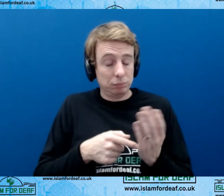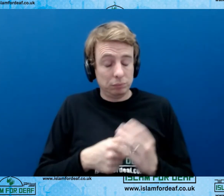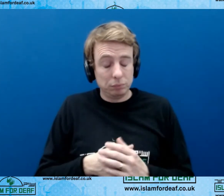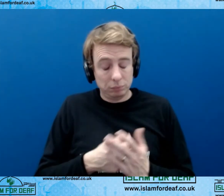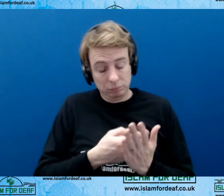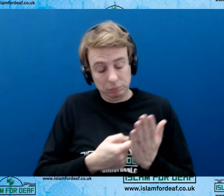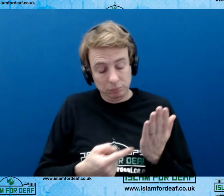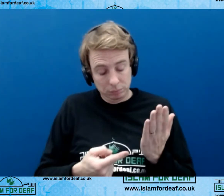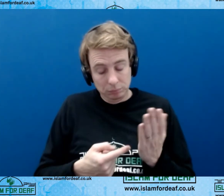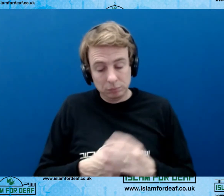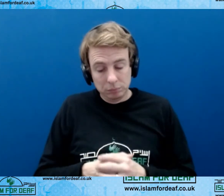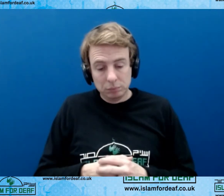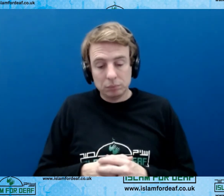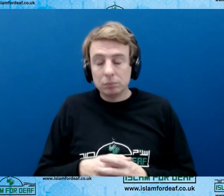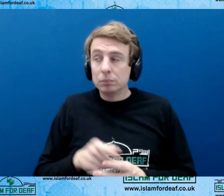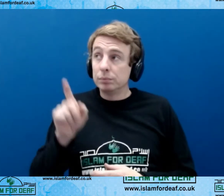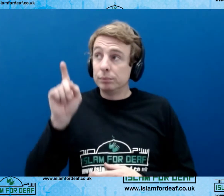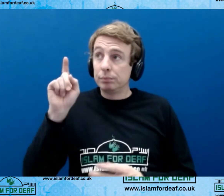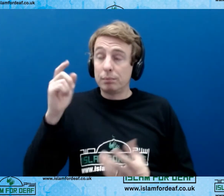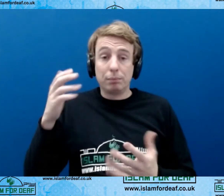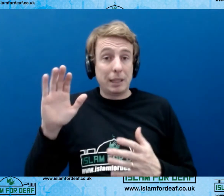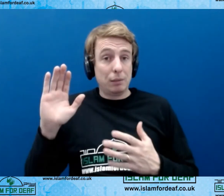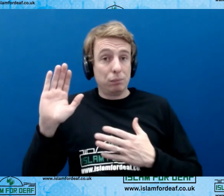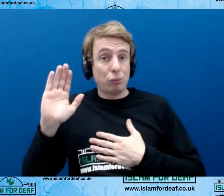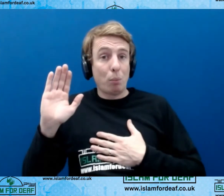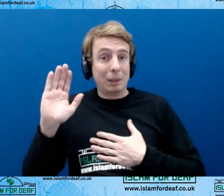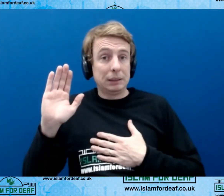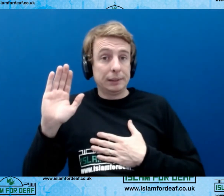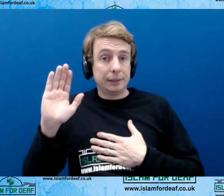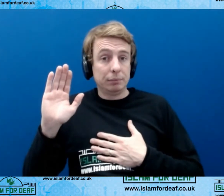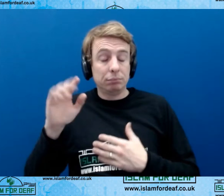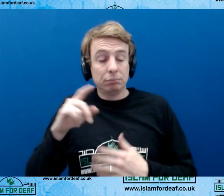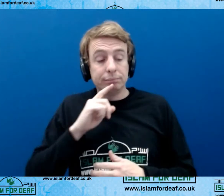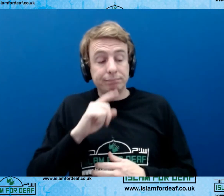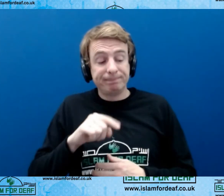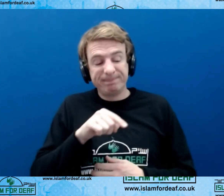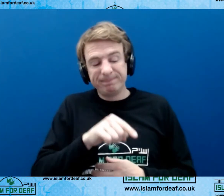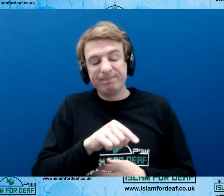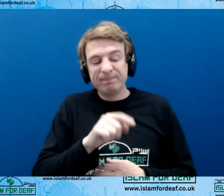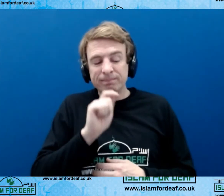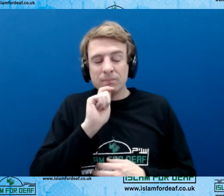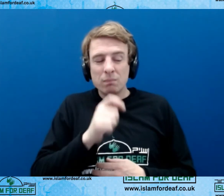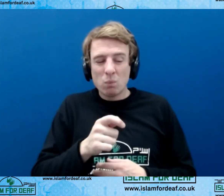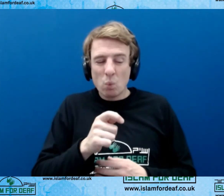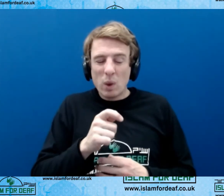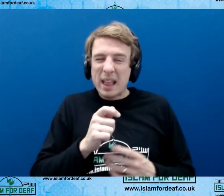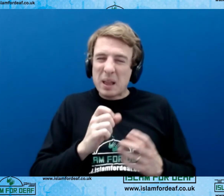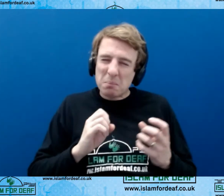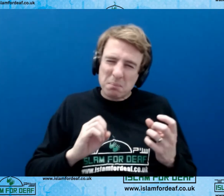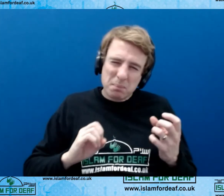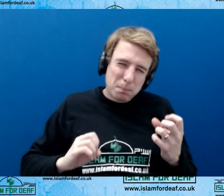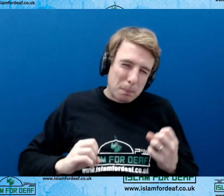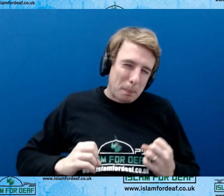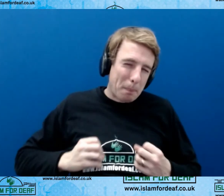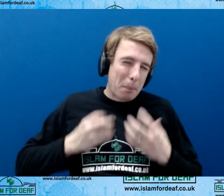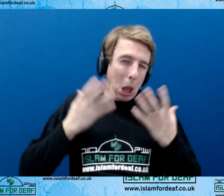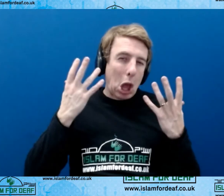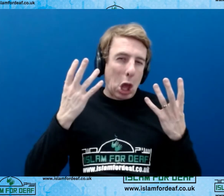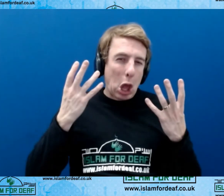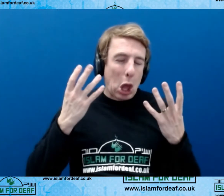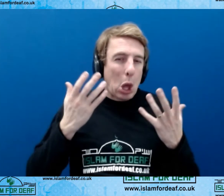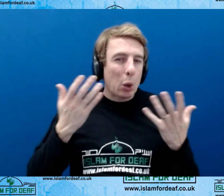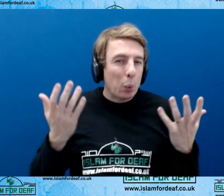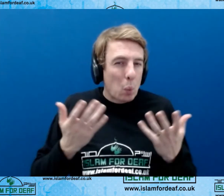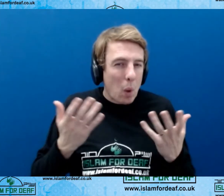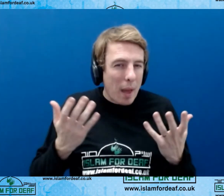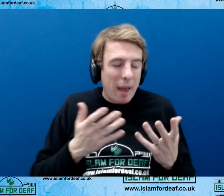promise, indeed he will be burnt in a fire of blazing flames. And this was the promise from Allah that he would perish and he would die